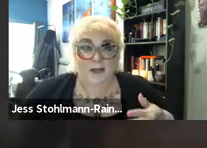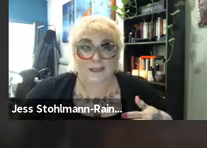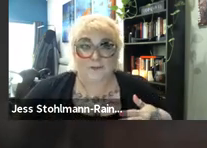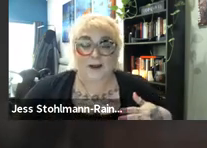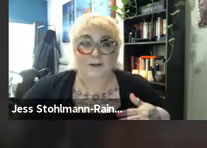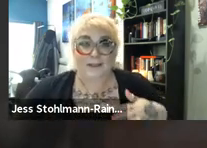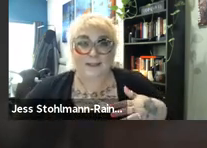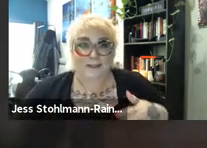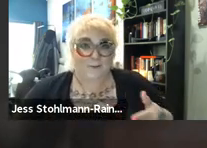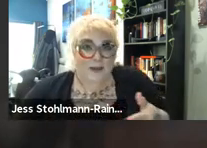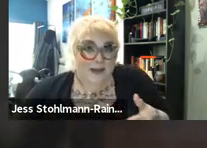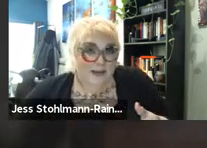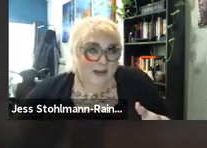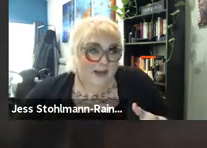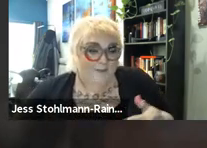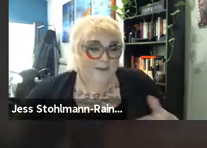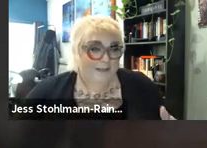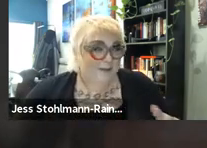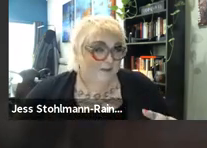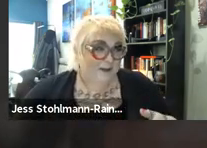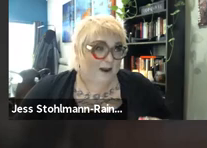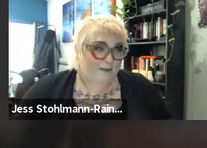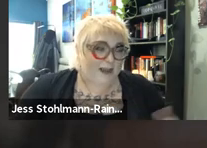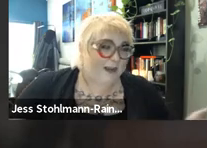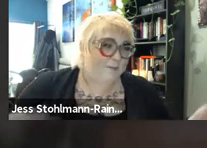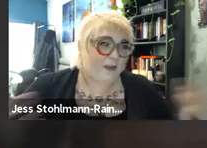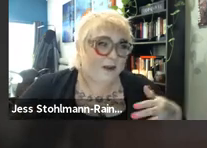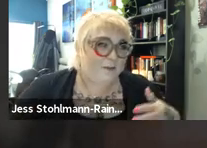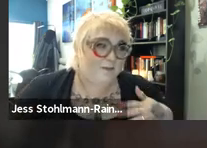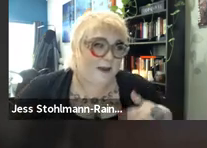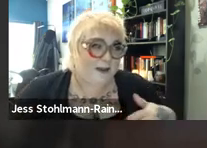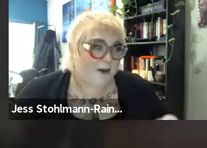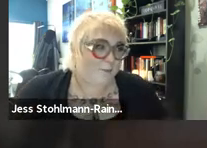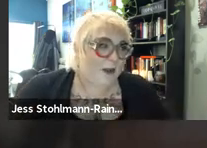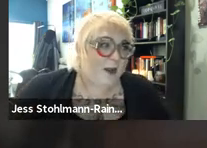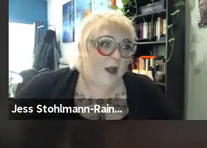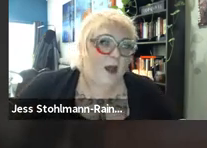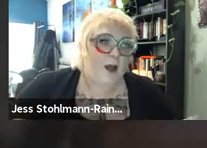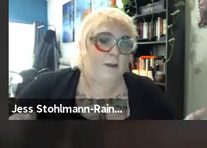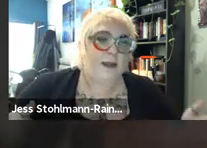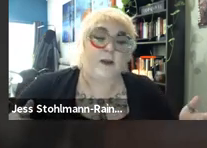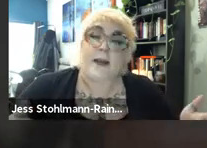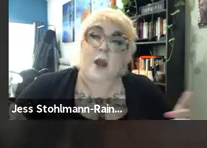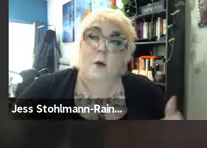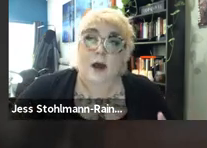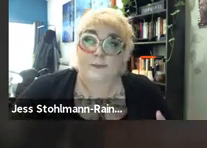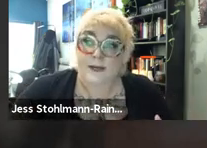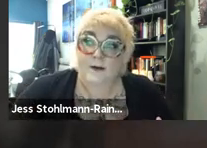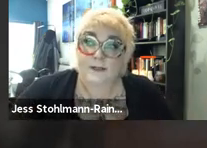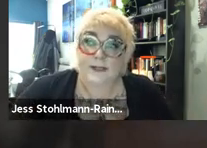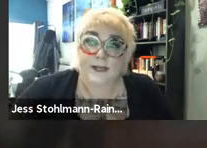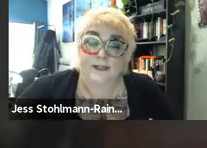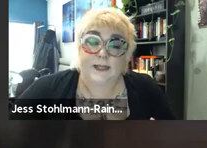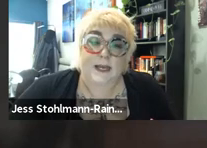think we want ought to define what success would mean um because that can be really complicated it could be a failure um it could get co